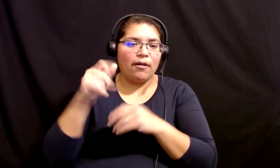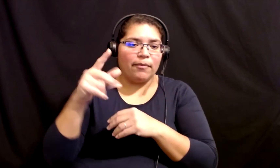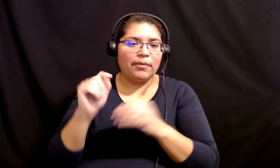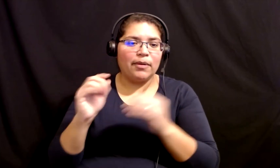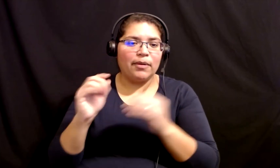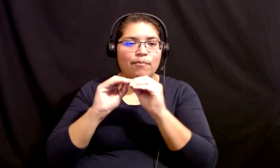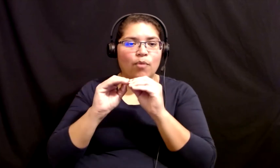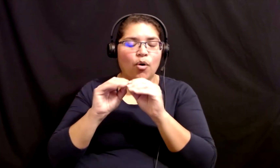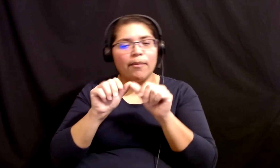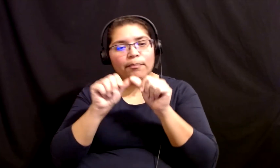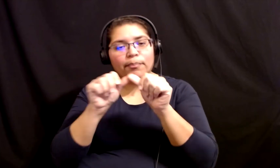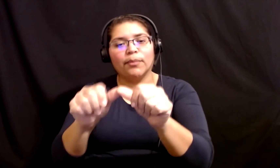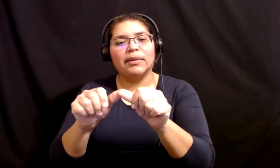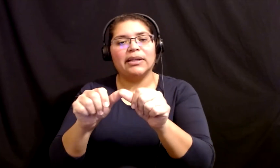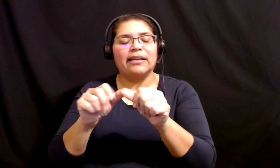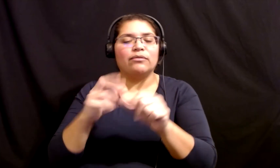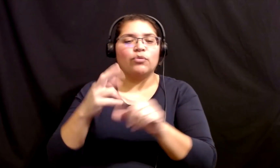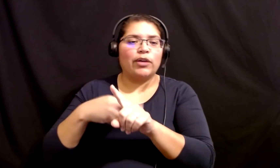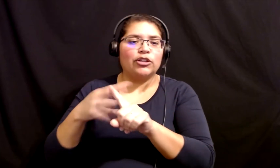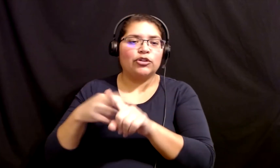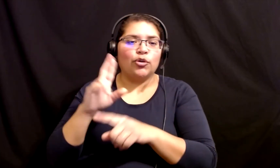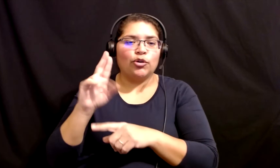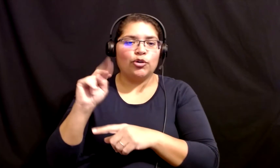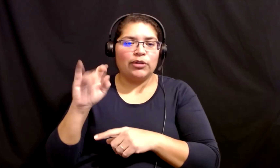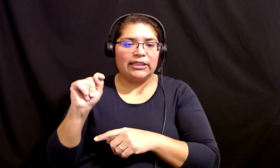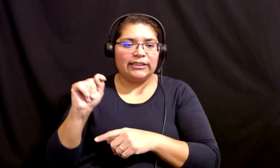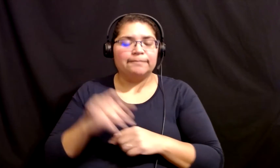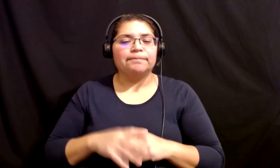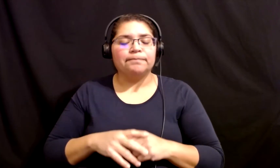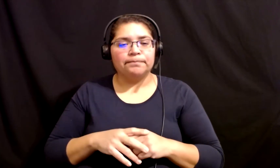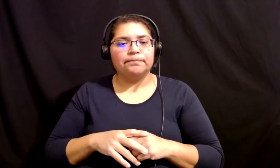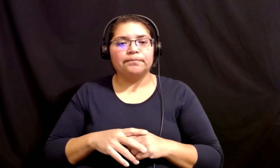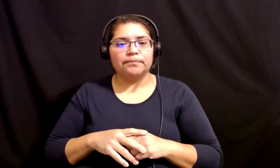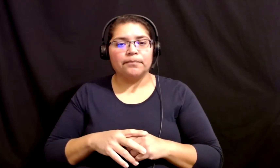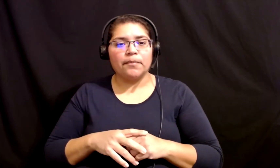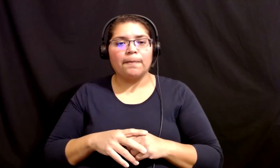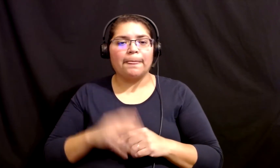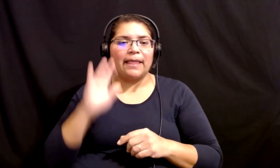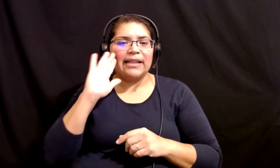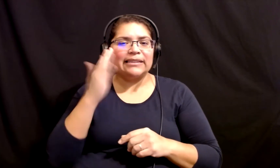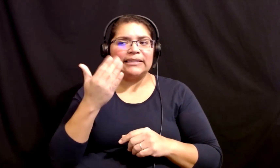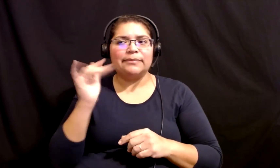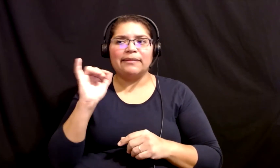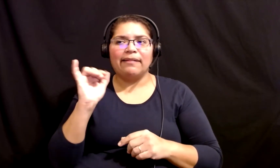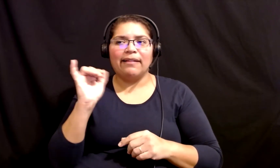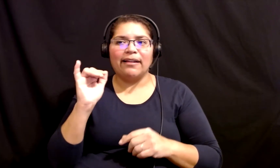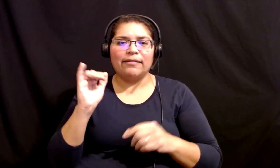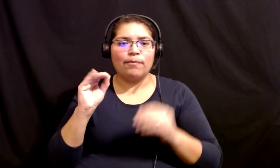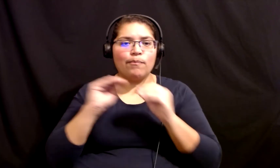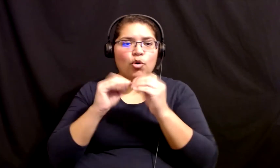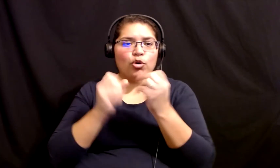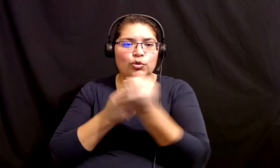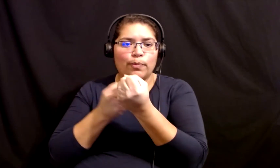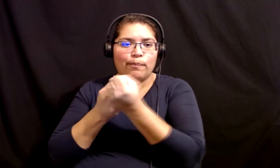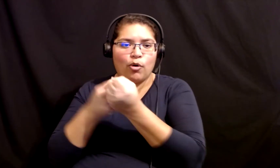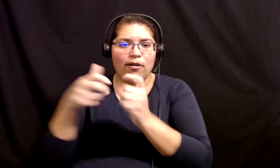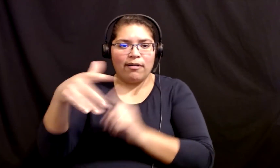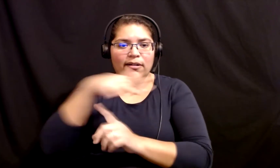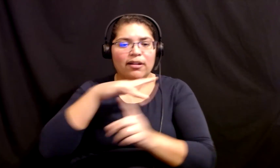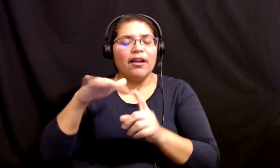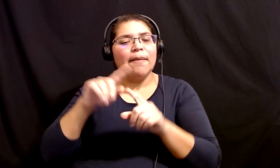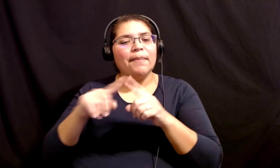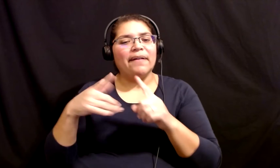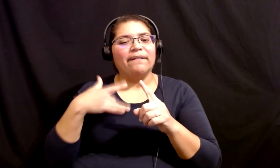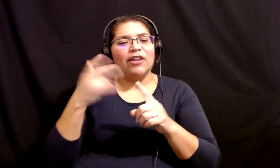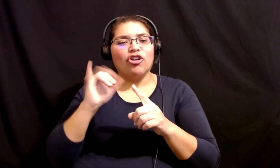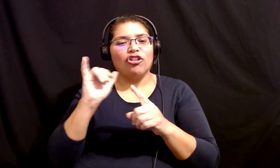primarily rental units. And there seems to be a lot of support around those things, but they kind of feel like